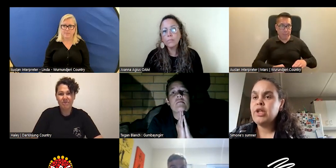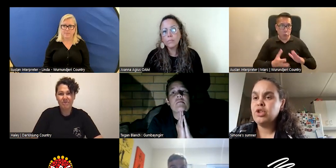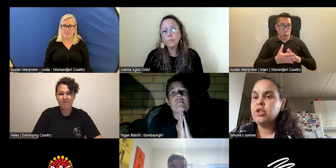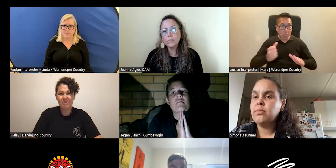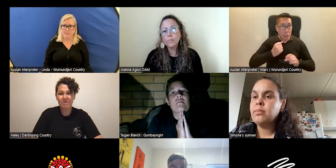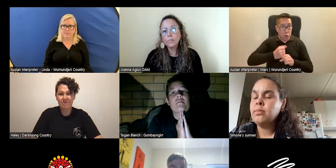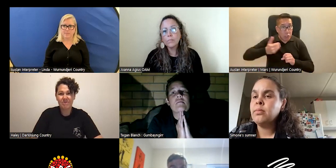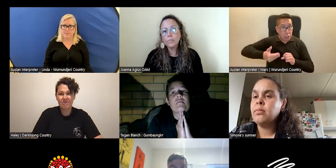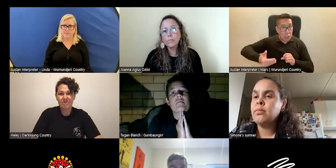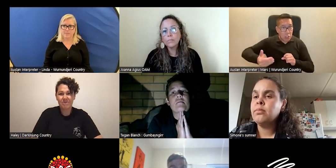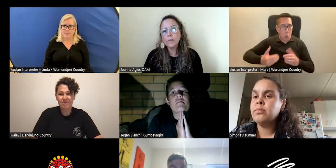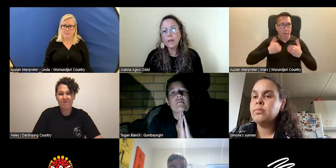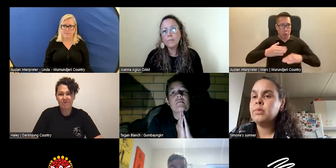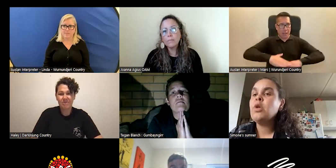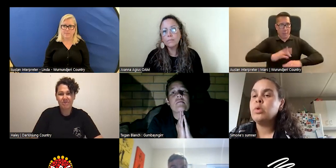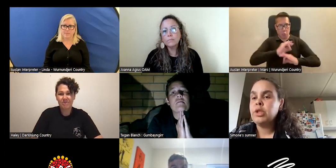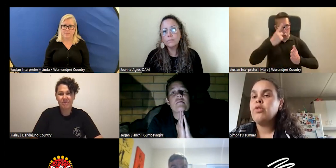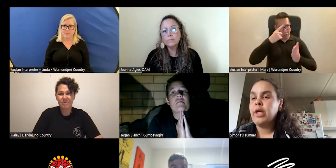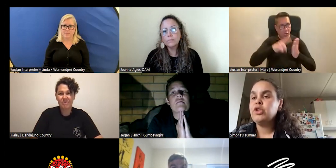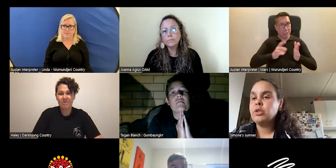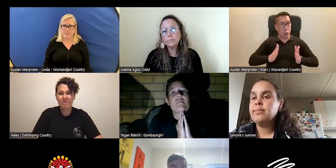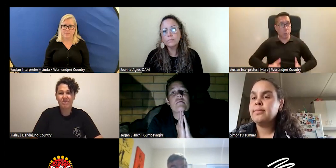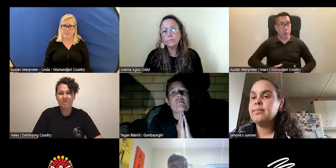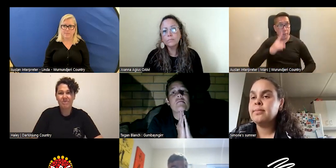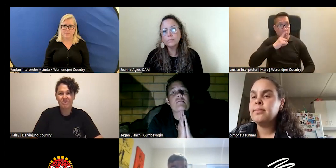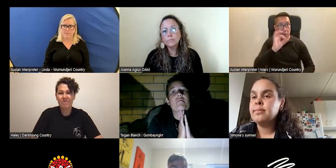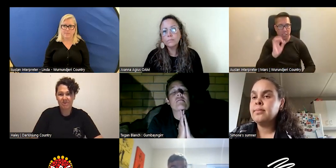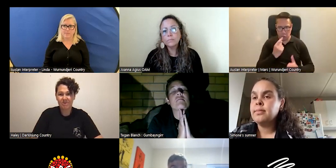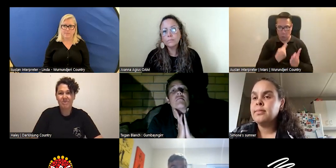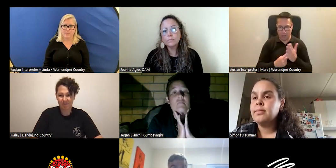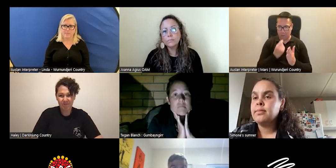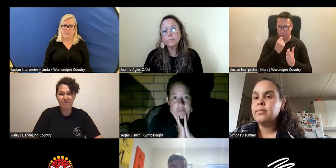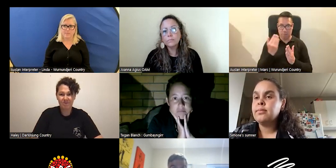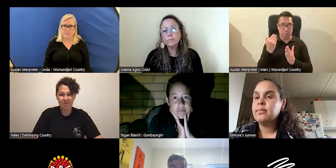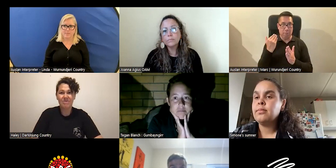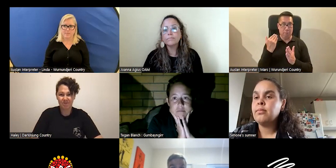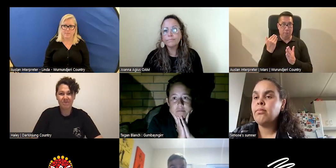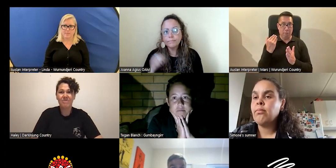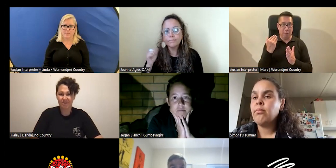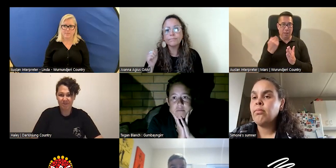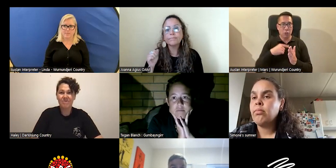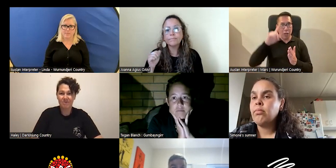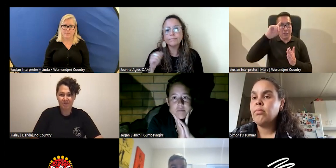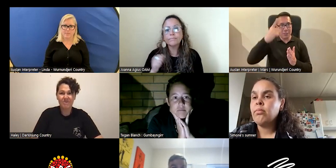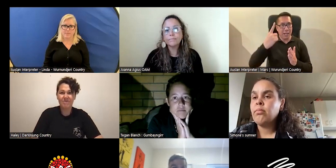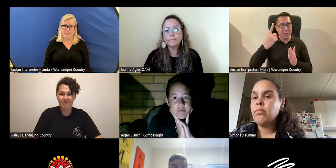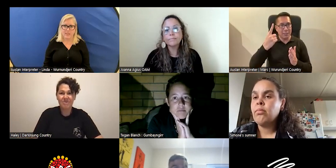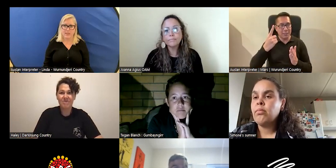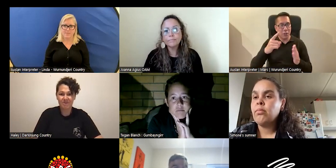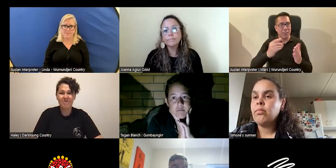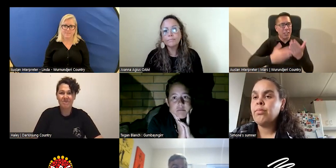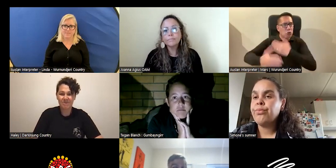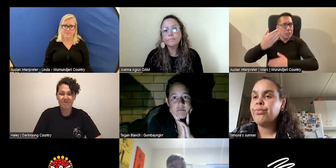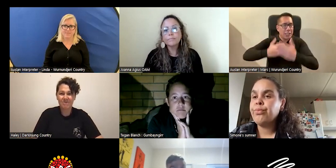off the land without being recognised as humans, and that's not that long ago. And so the understanding of the